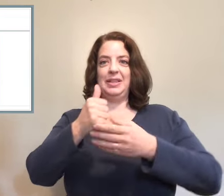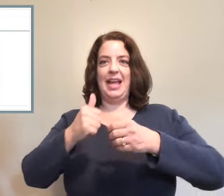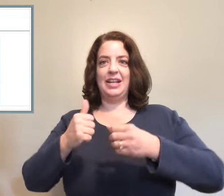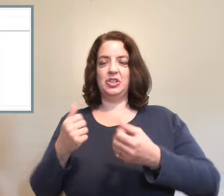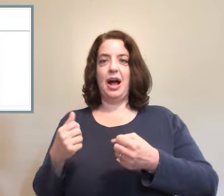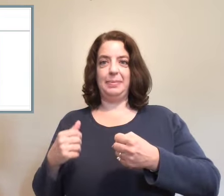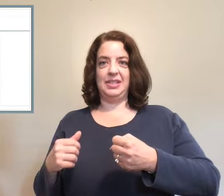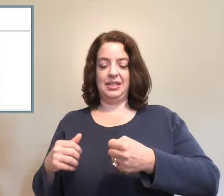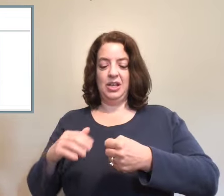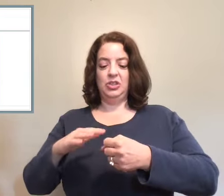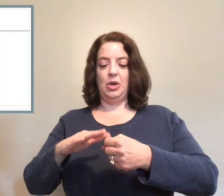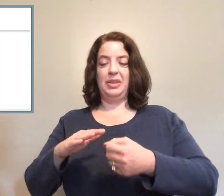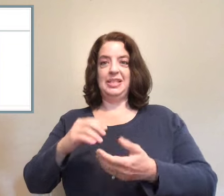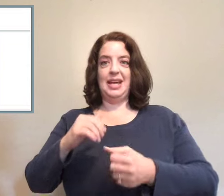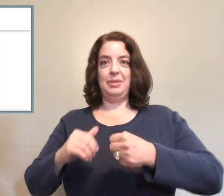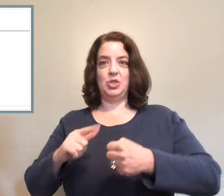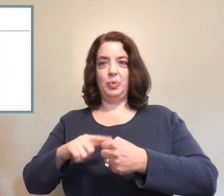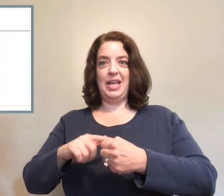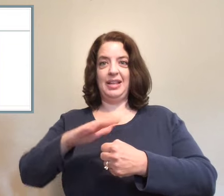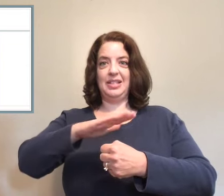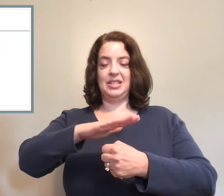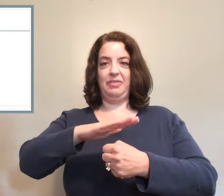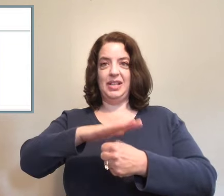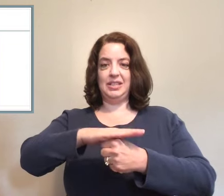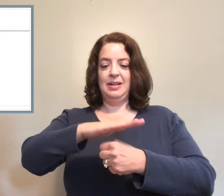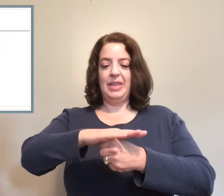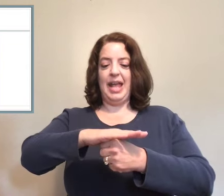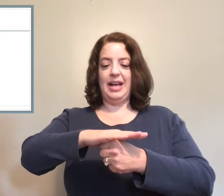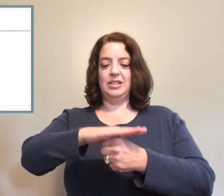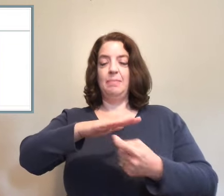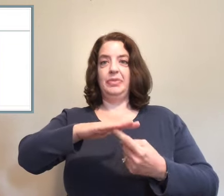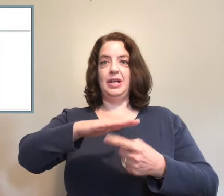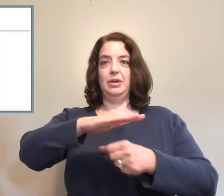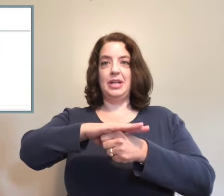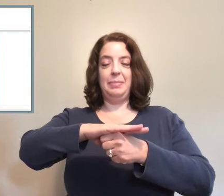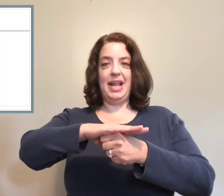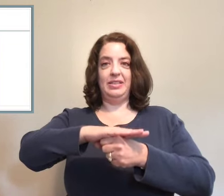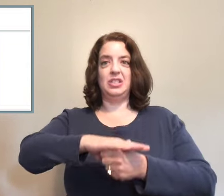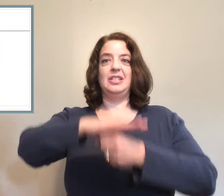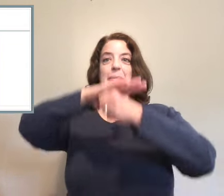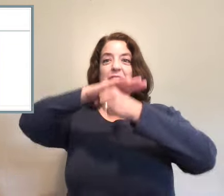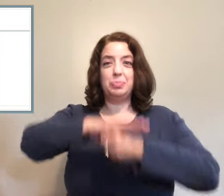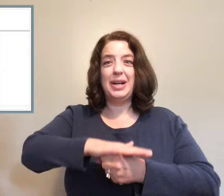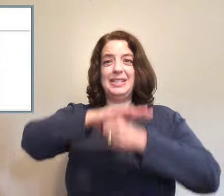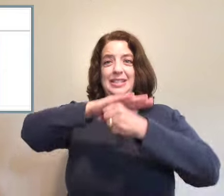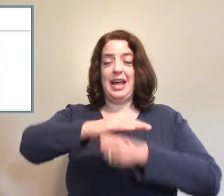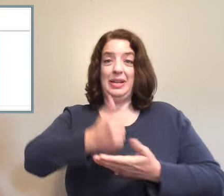the hands are opposite. So this time it's your weak hand that's the fist and the dominant hand that's on top, and it's pressing down.